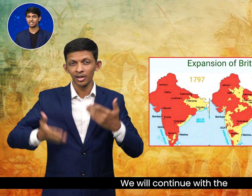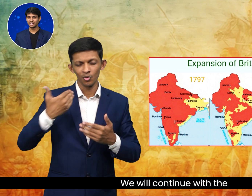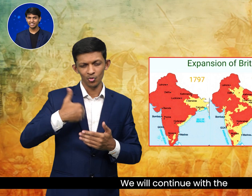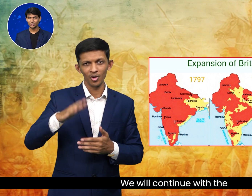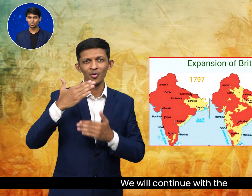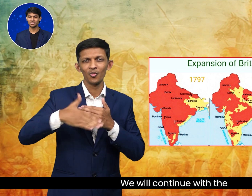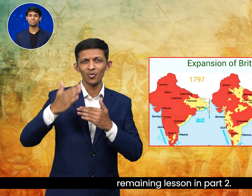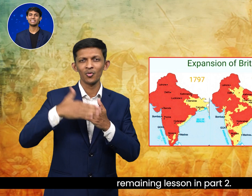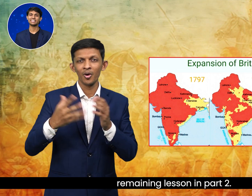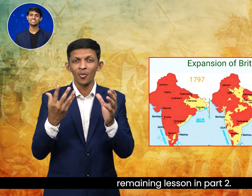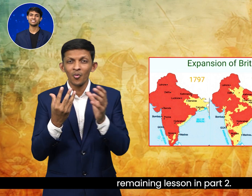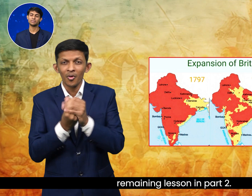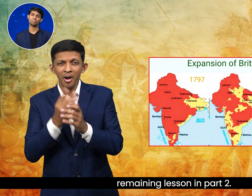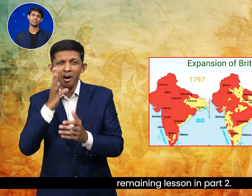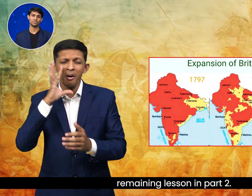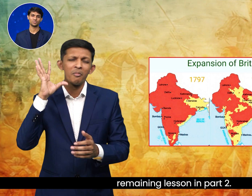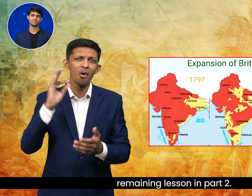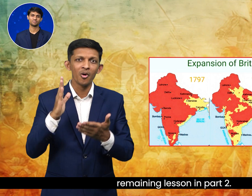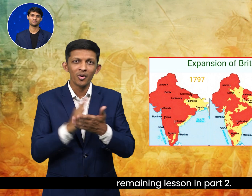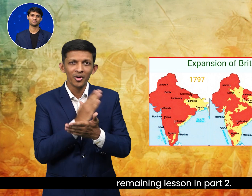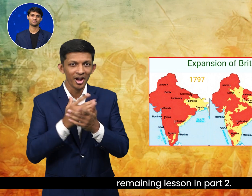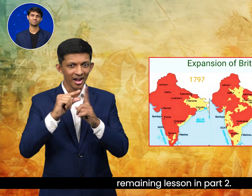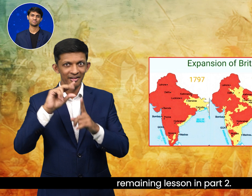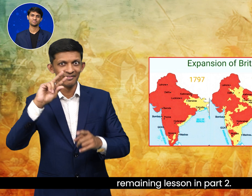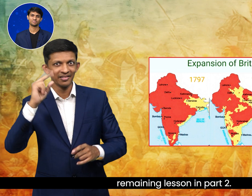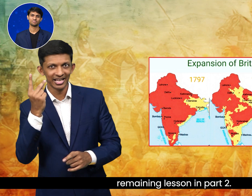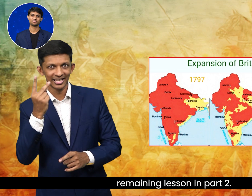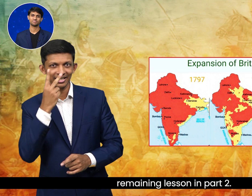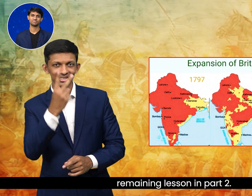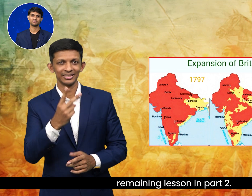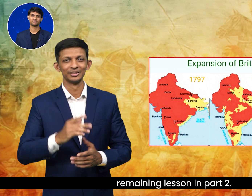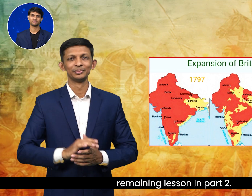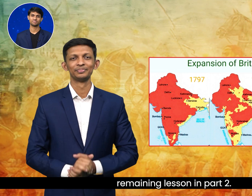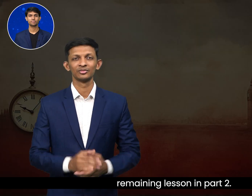We will continue with the remaining lesson in part 2.